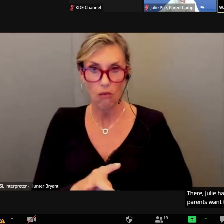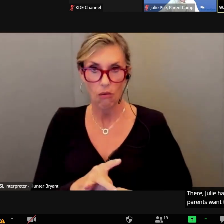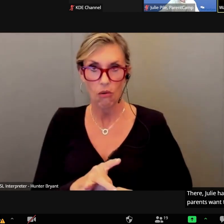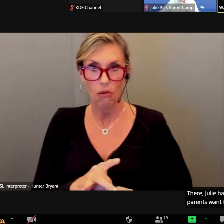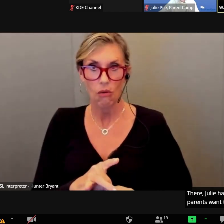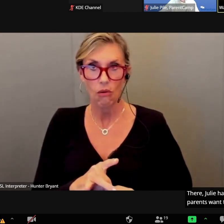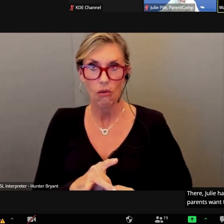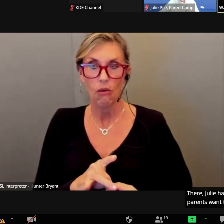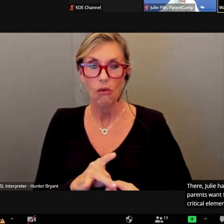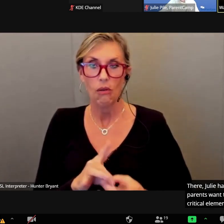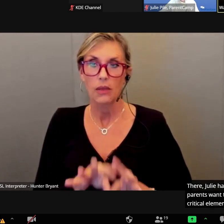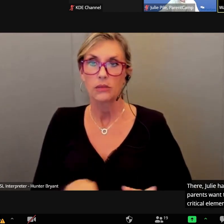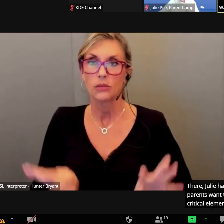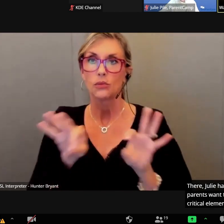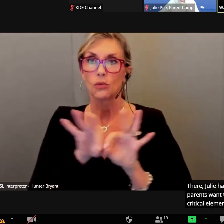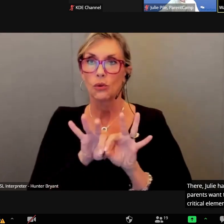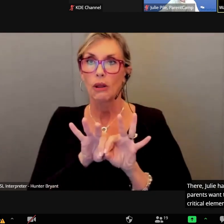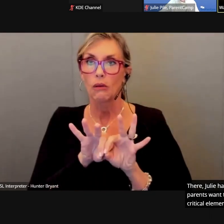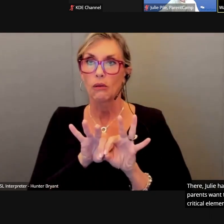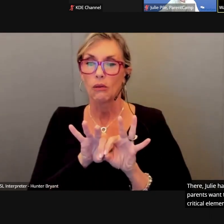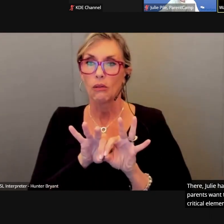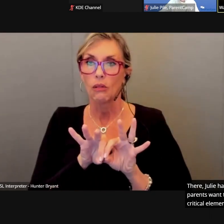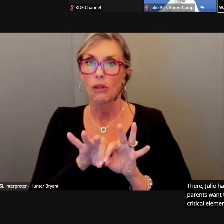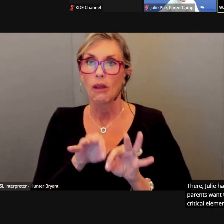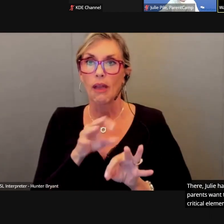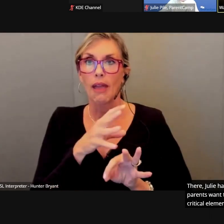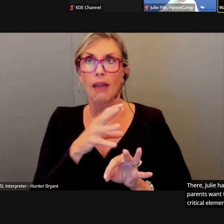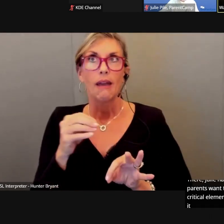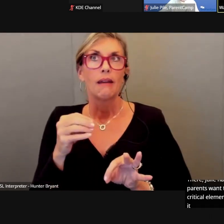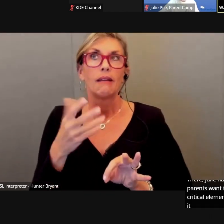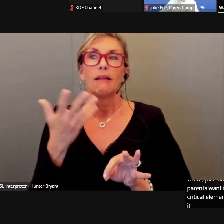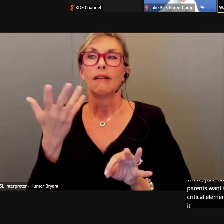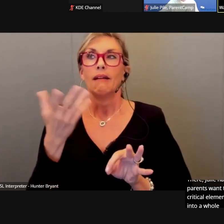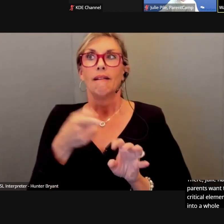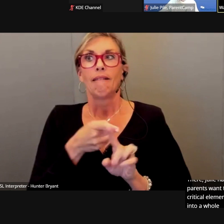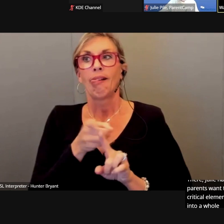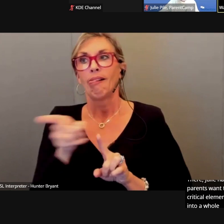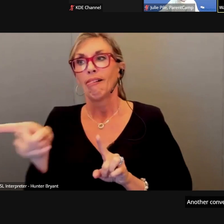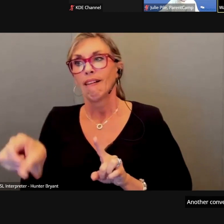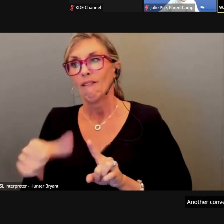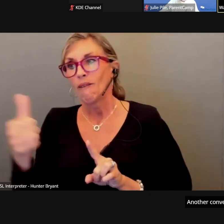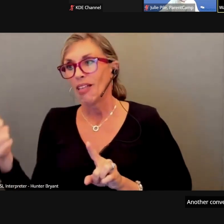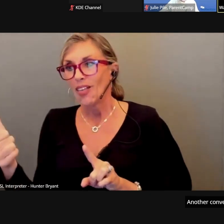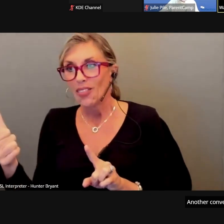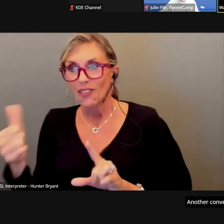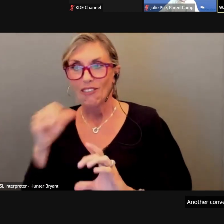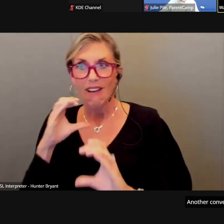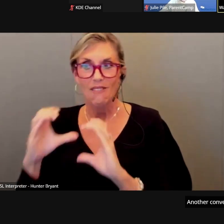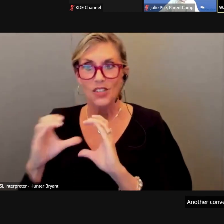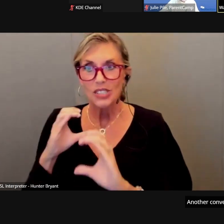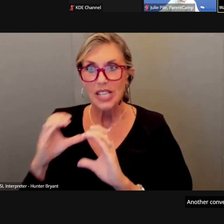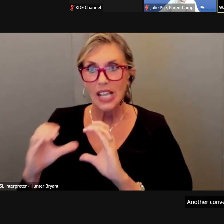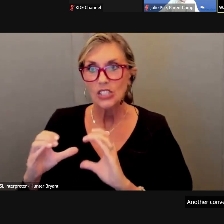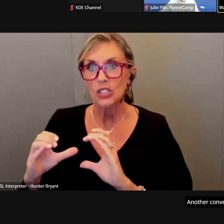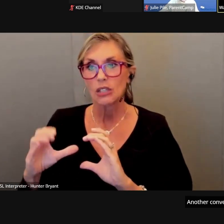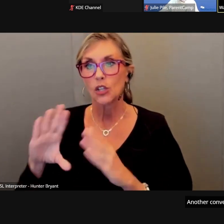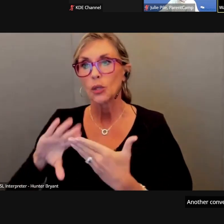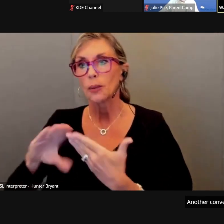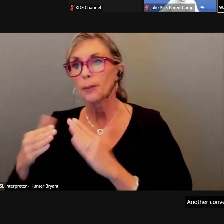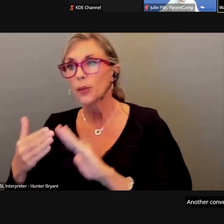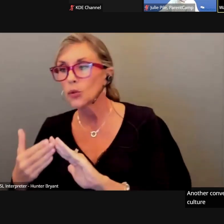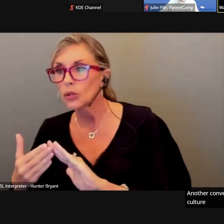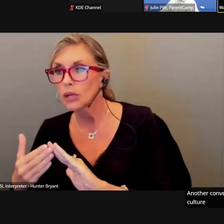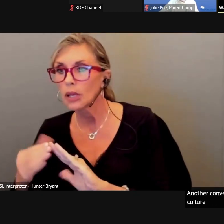element here as well. And then we could get into a whole nother conversation about community and